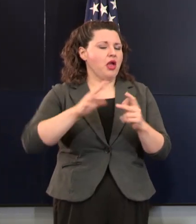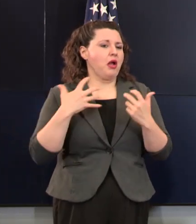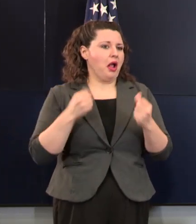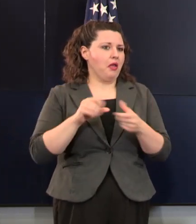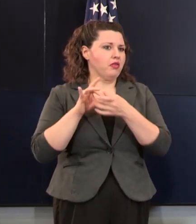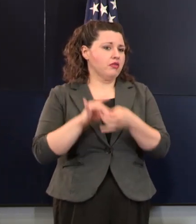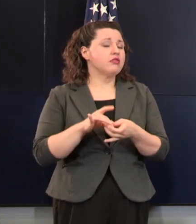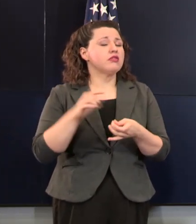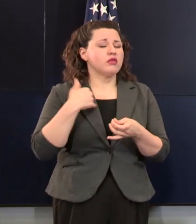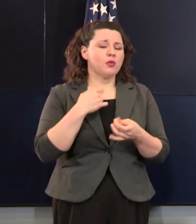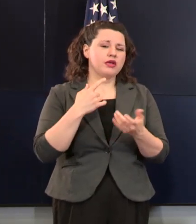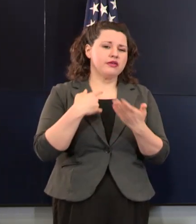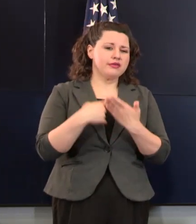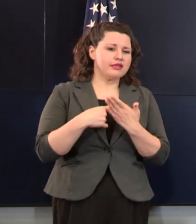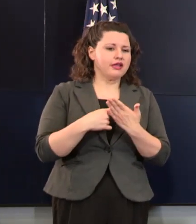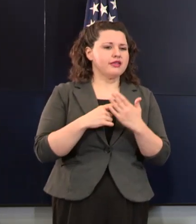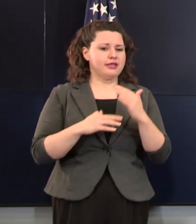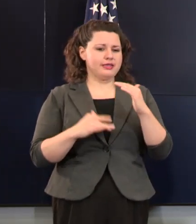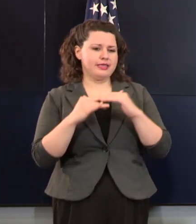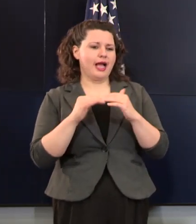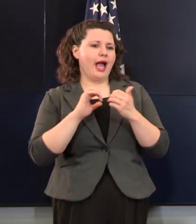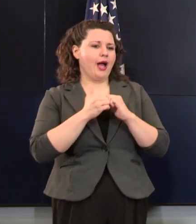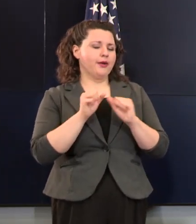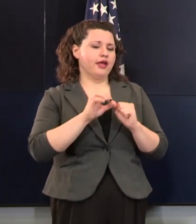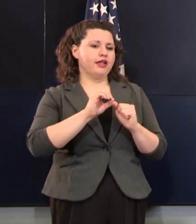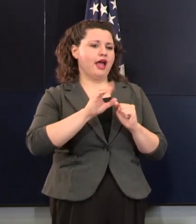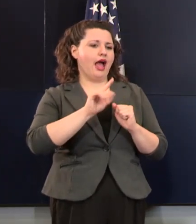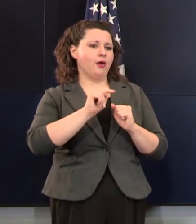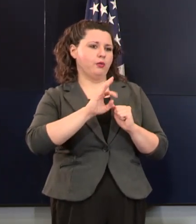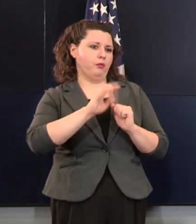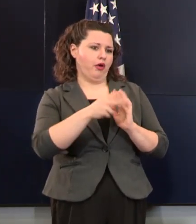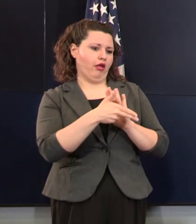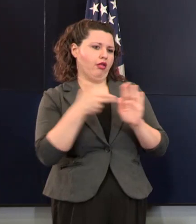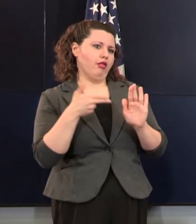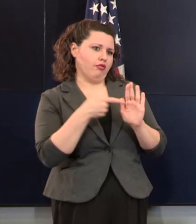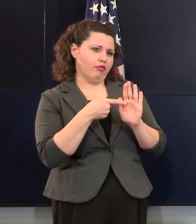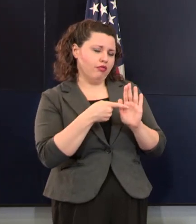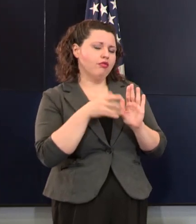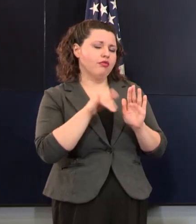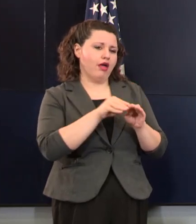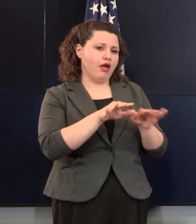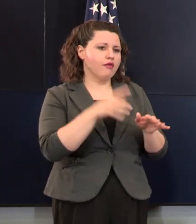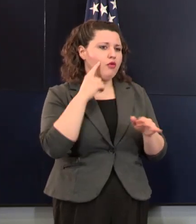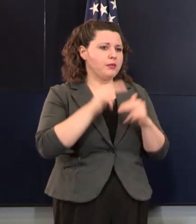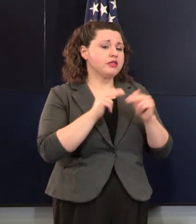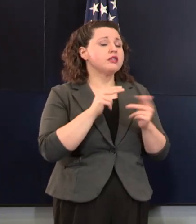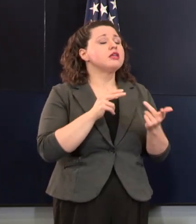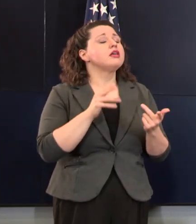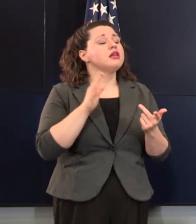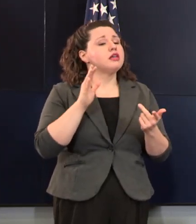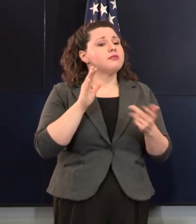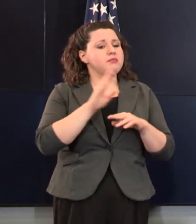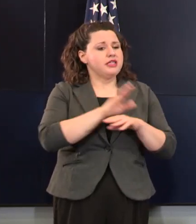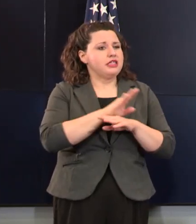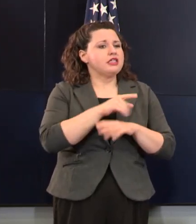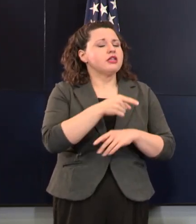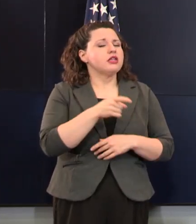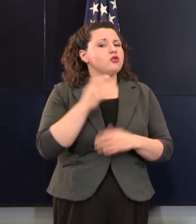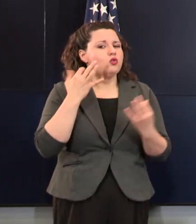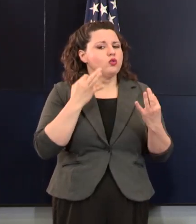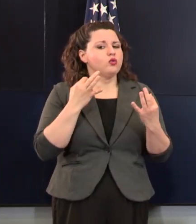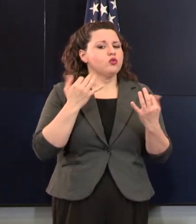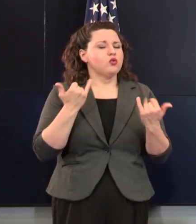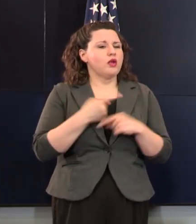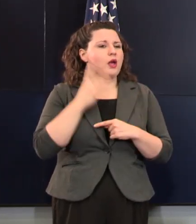of what is that threshold for identifying an outbreak at a particular business. And that's actually one of the things that we'll be confirming